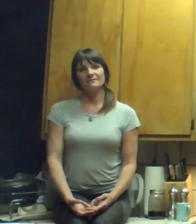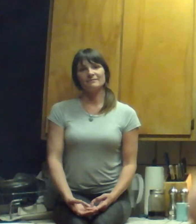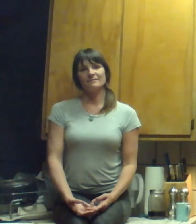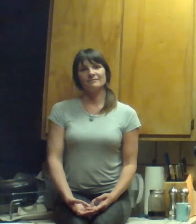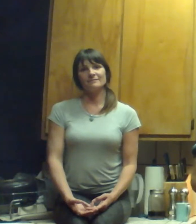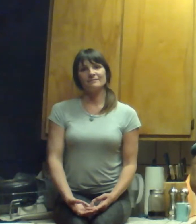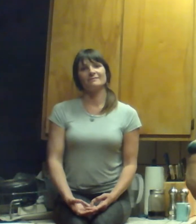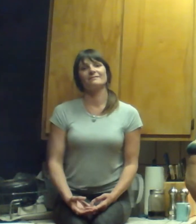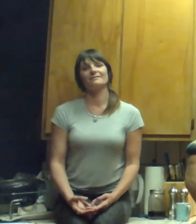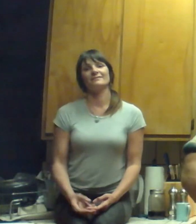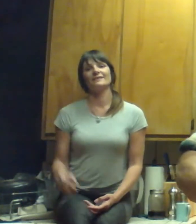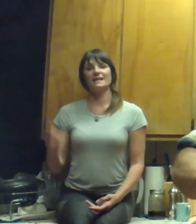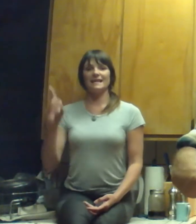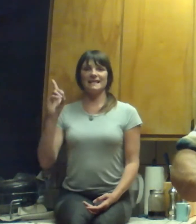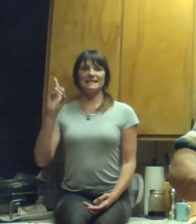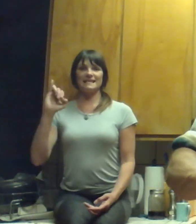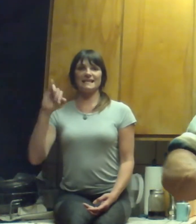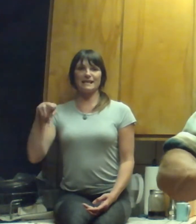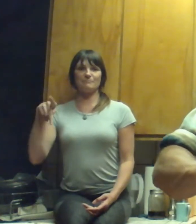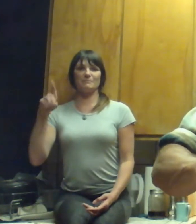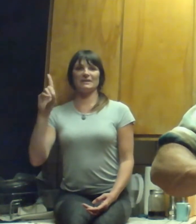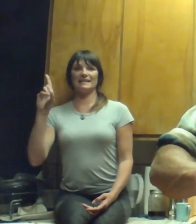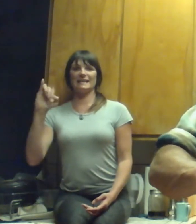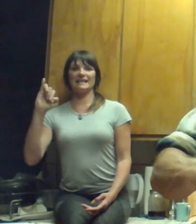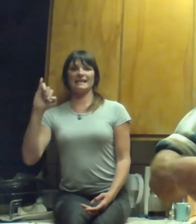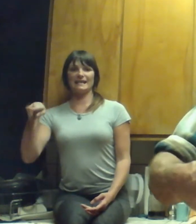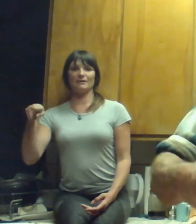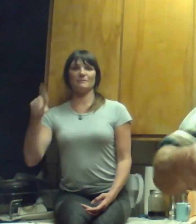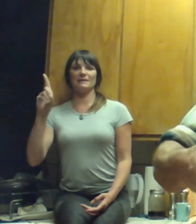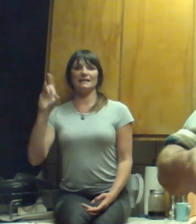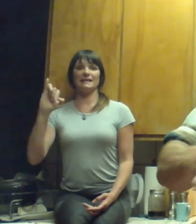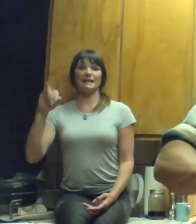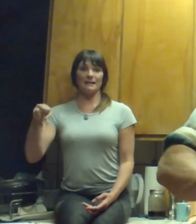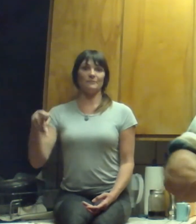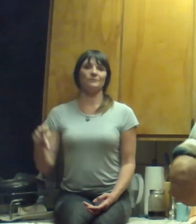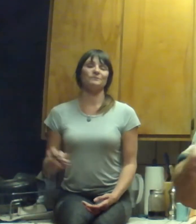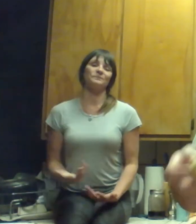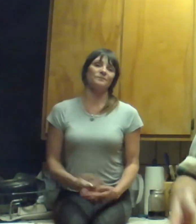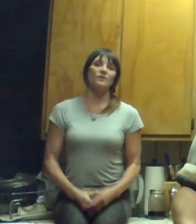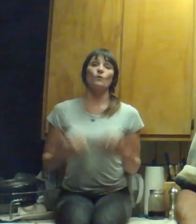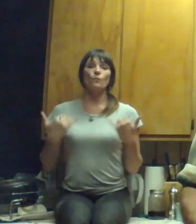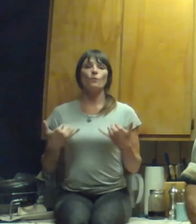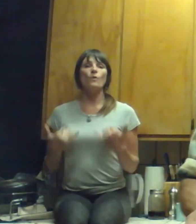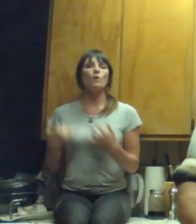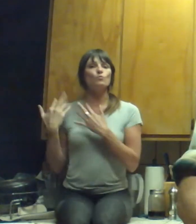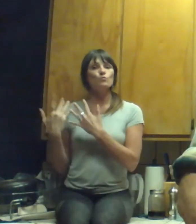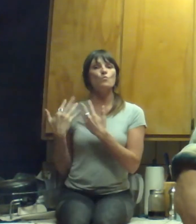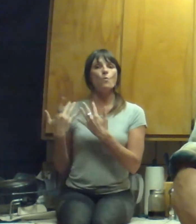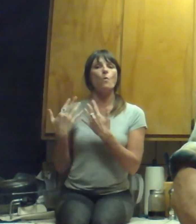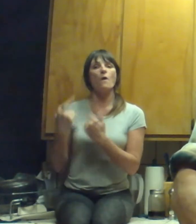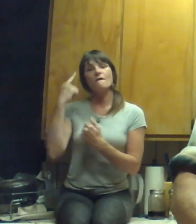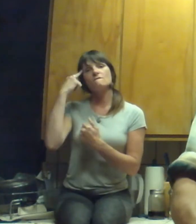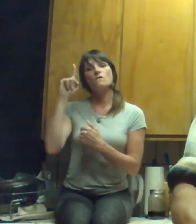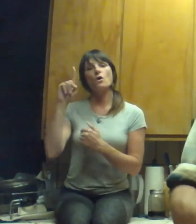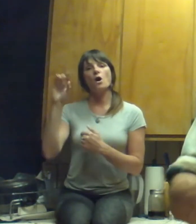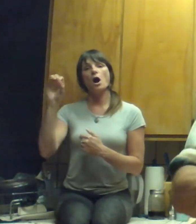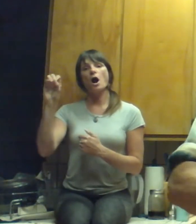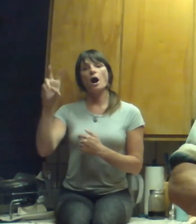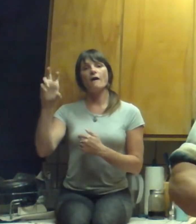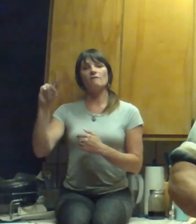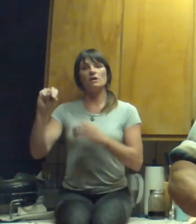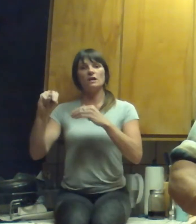Dip, dip, dip. And so right now we're still just kind of waiting for our oven to get up to temperature. You know, when